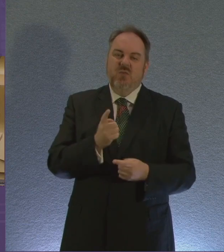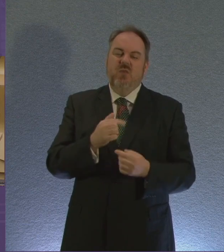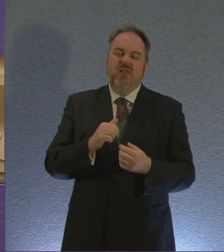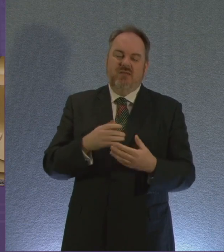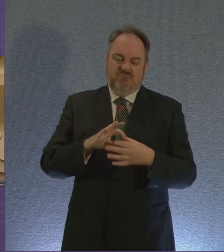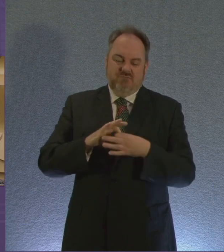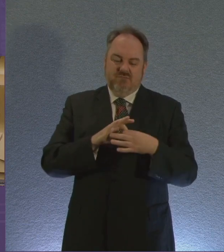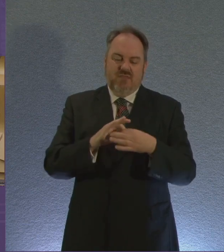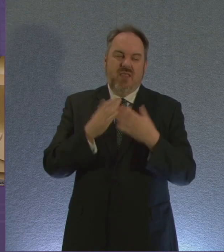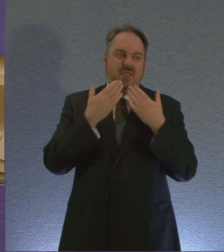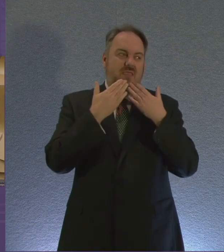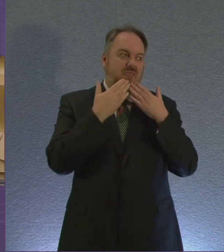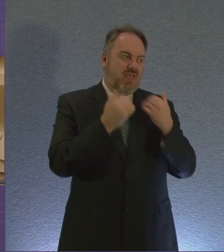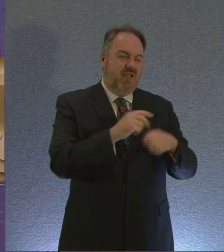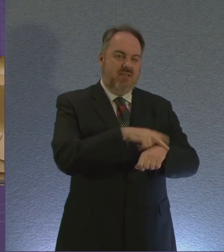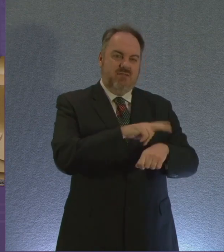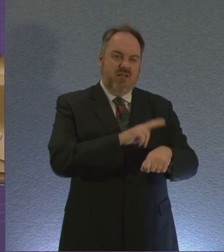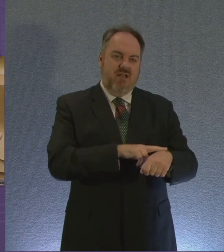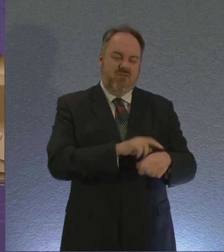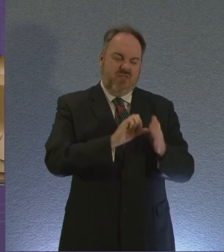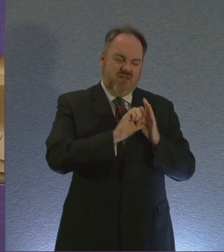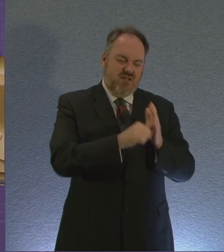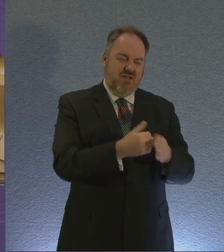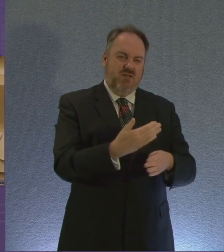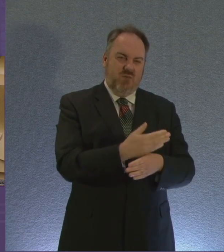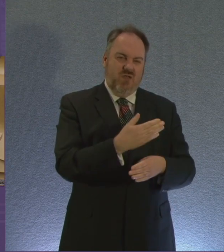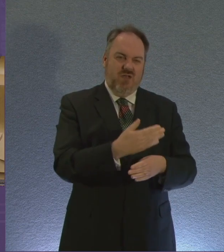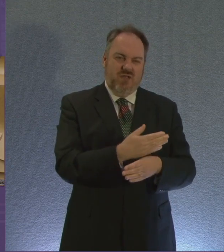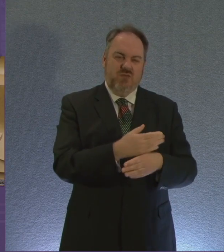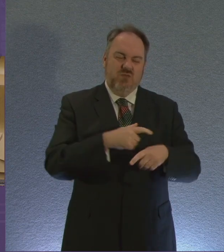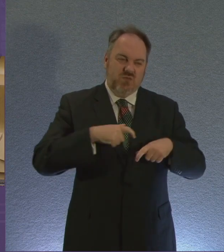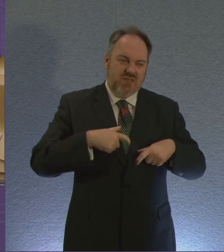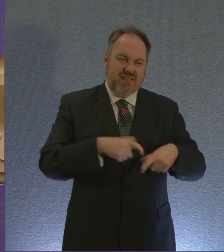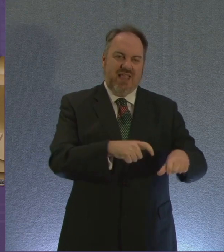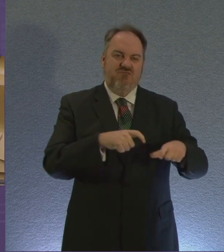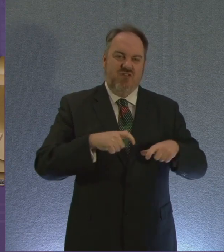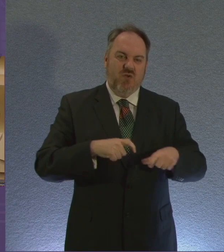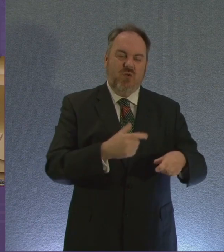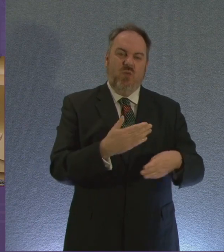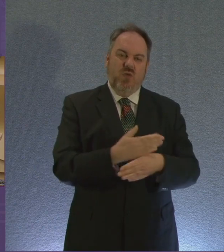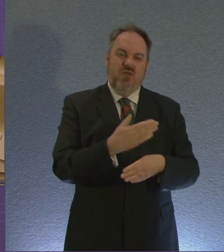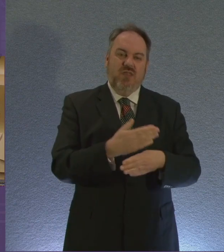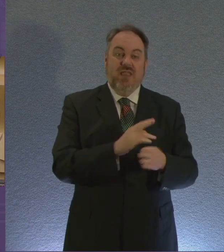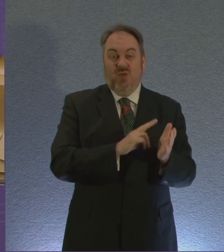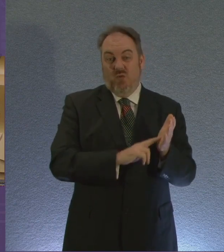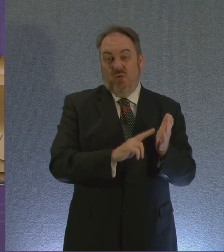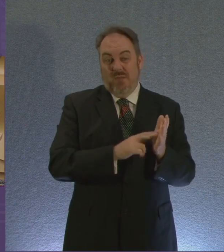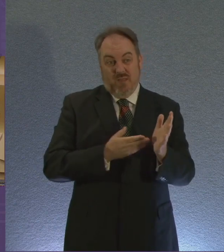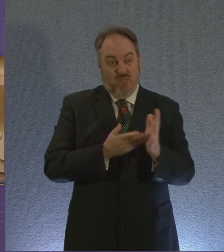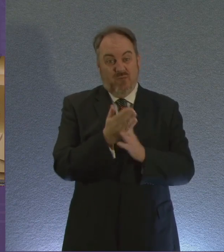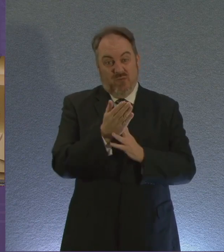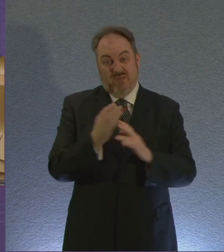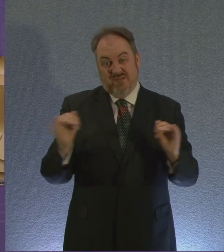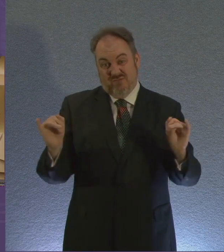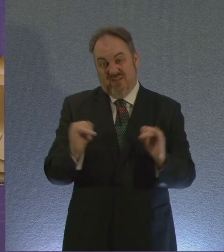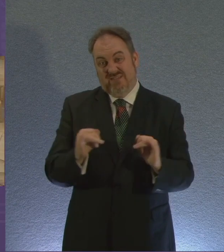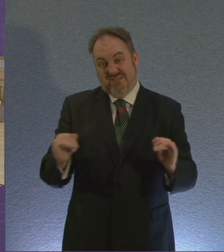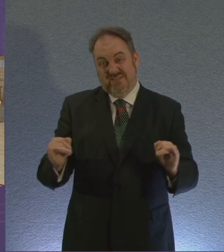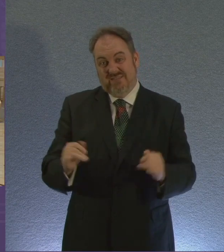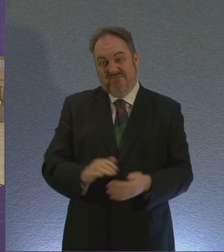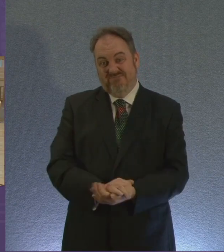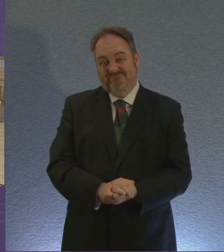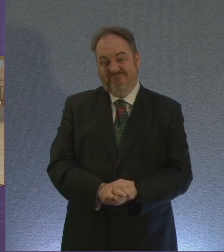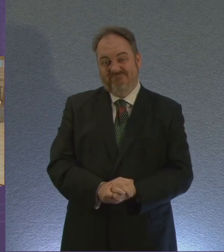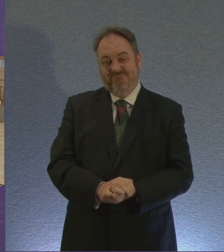so hard that has allowed us to operate as close to business as usual during the current crisis that we face.